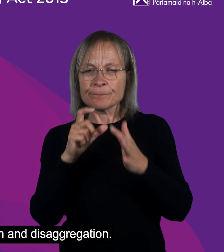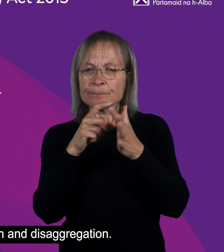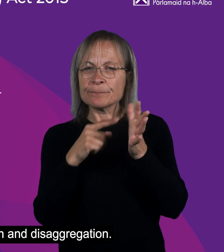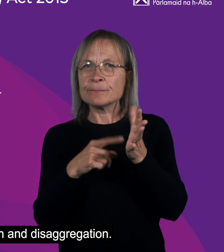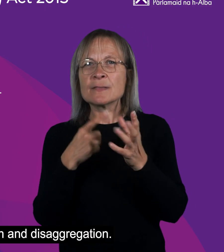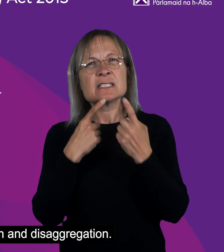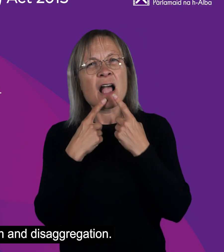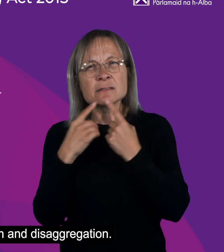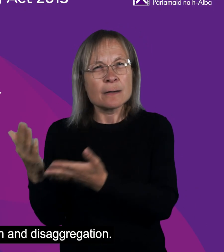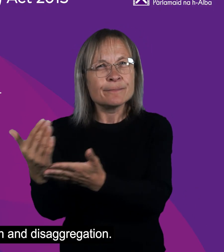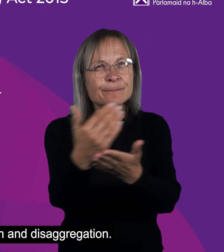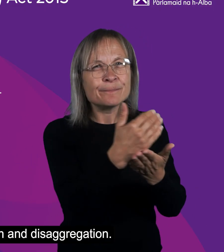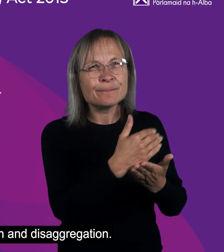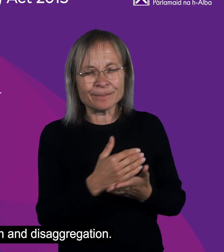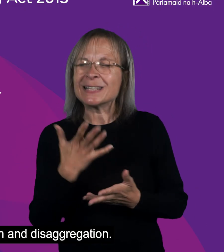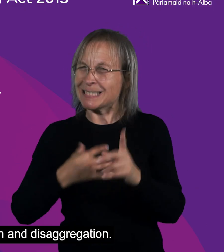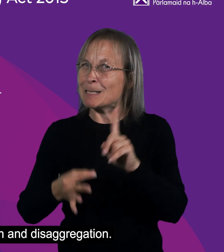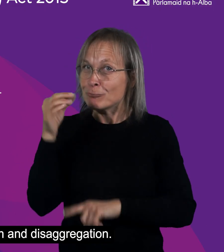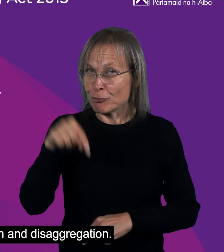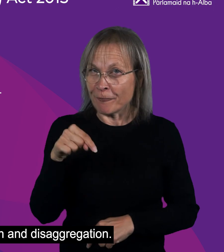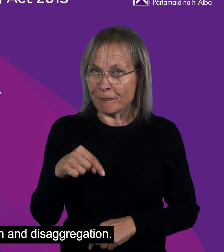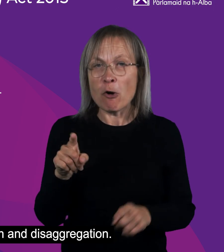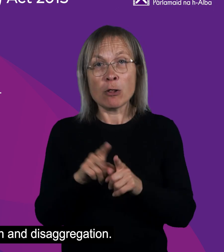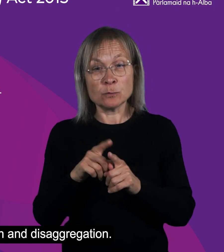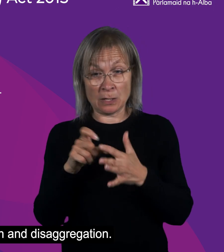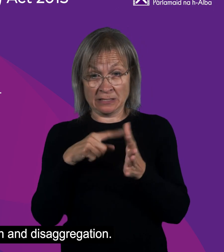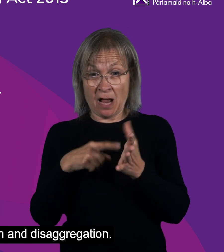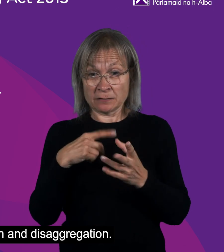improving data collection and disaggregation,